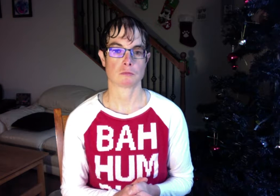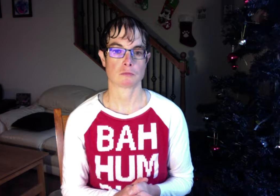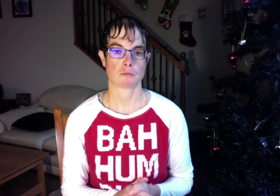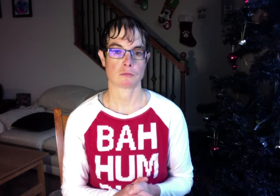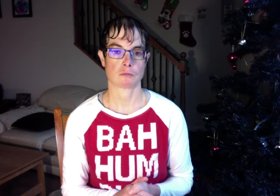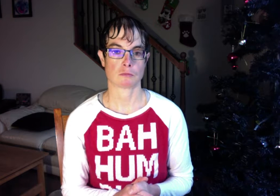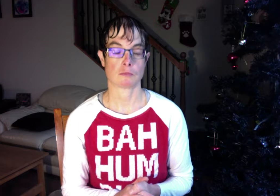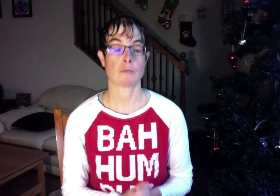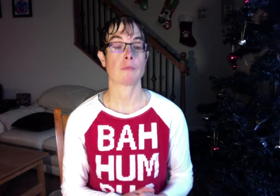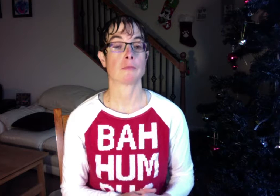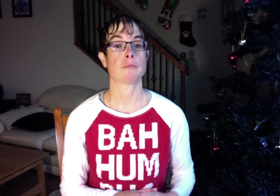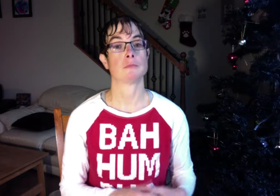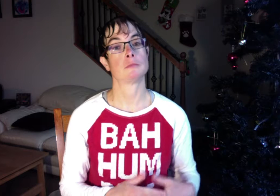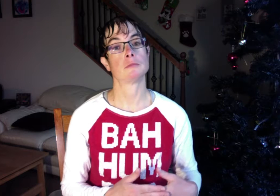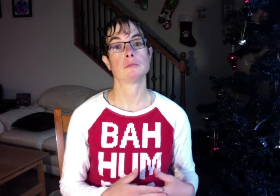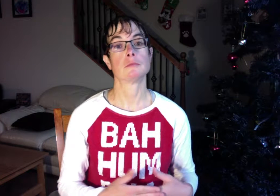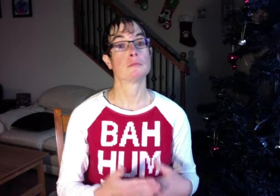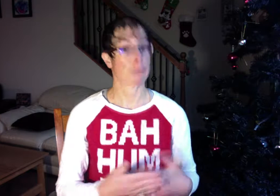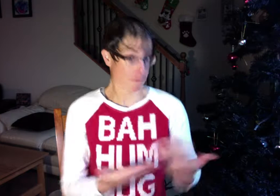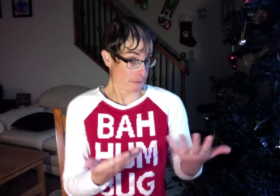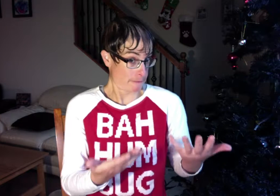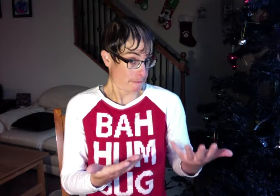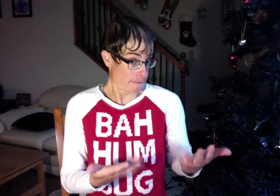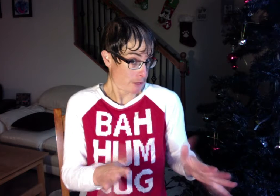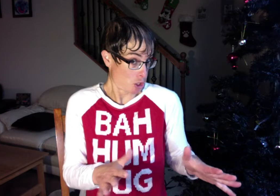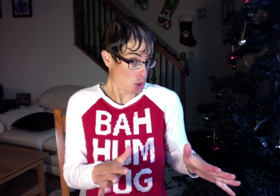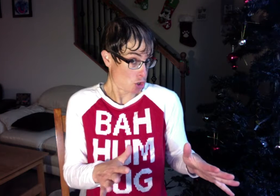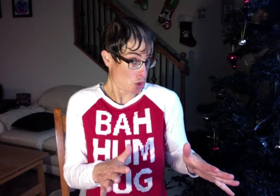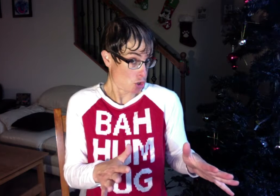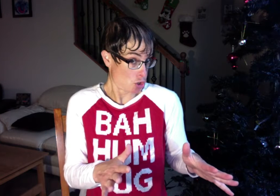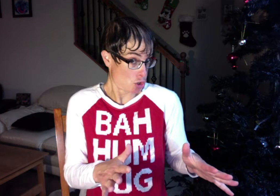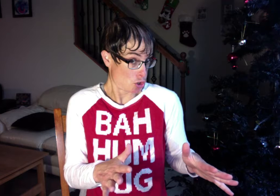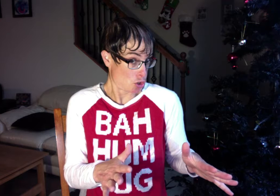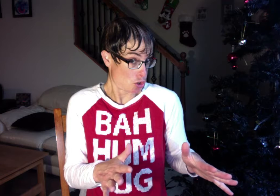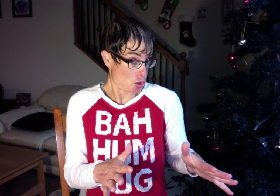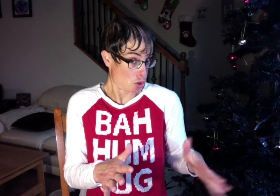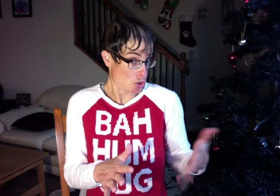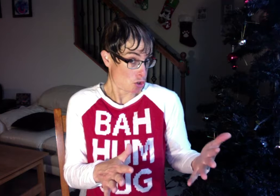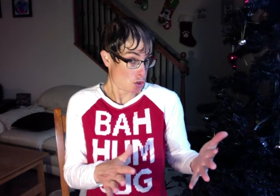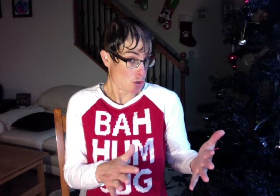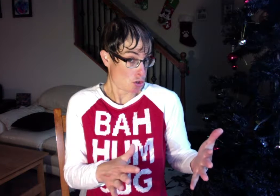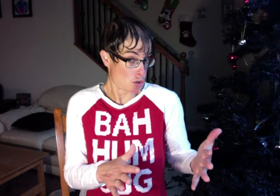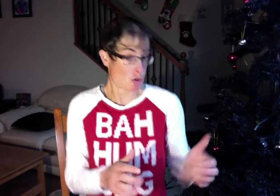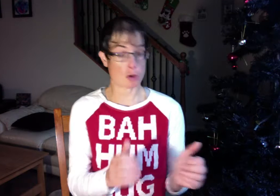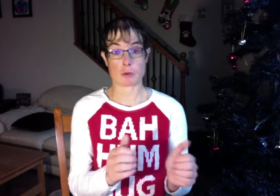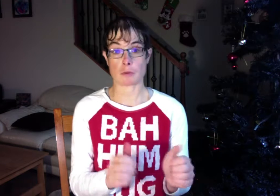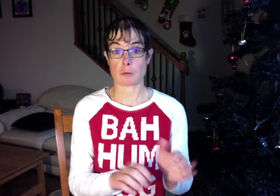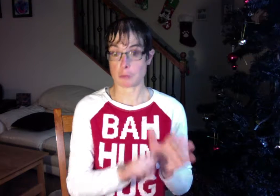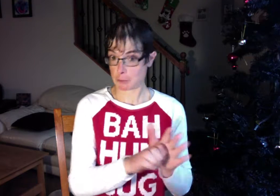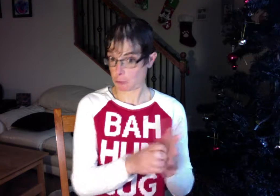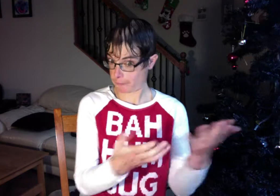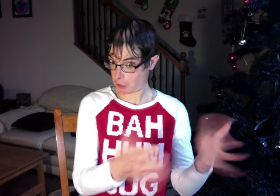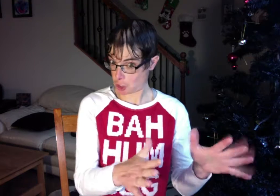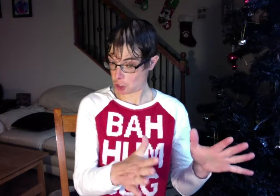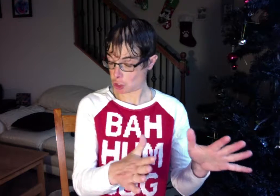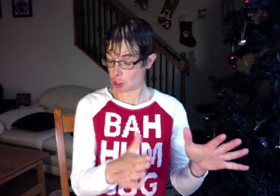When you're done writing those 2 points, those examples, those key examples on how Lily is being a loving, caring character, your eyes are back on me and you're in